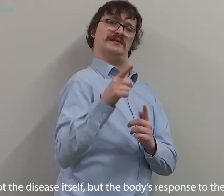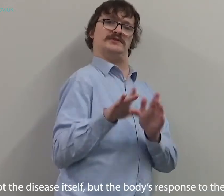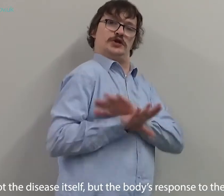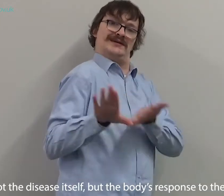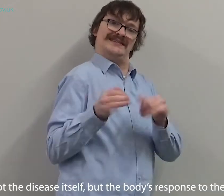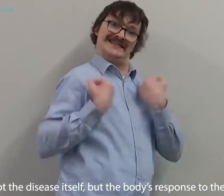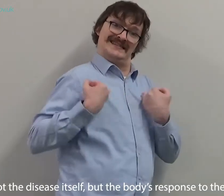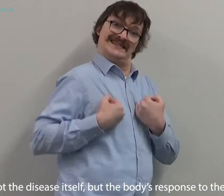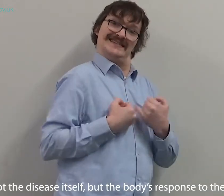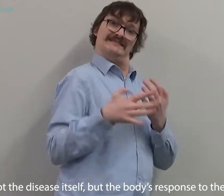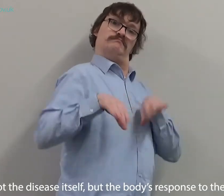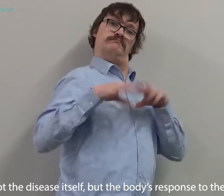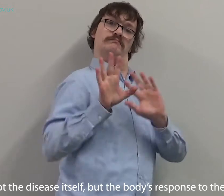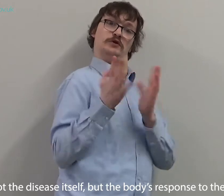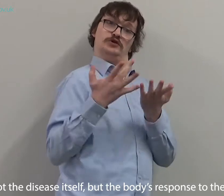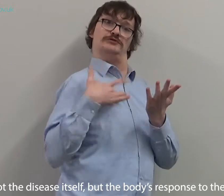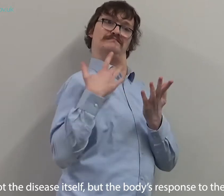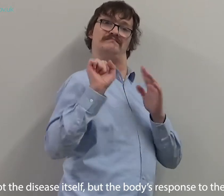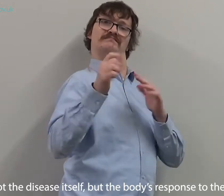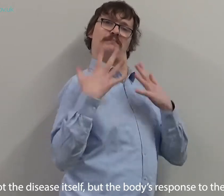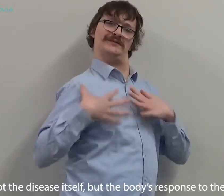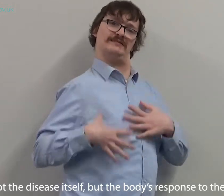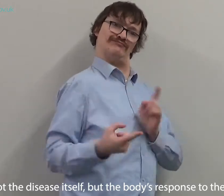This is not the disease itself, but the body's response to the vaccine.